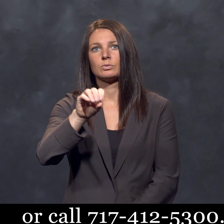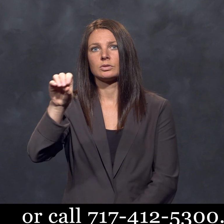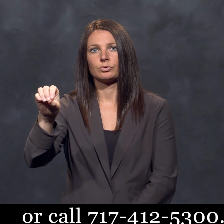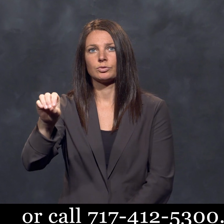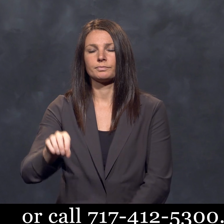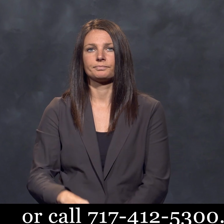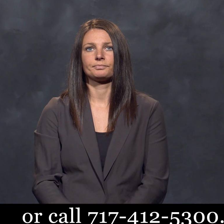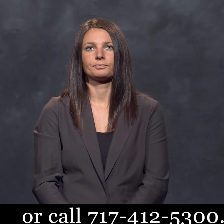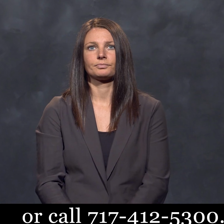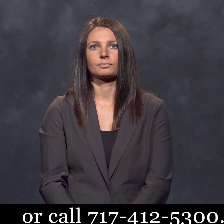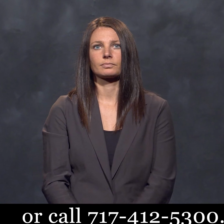717-412-5300.